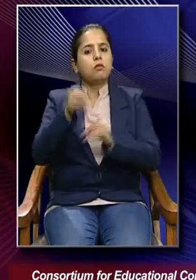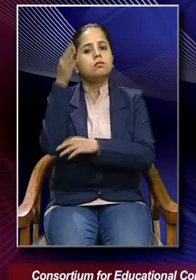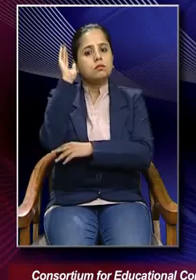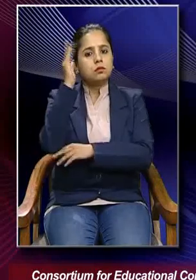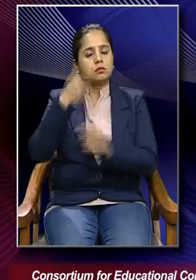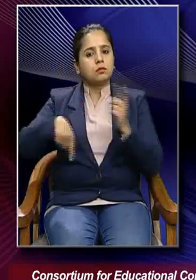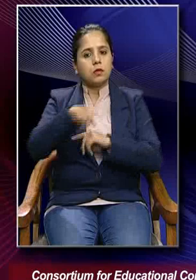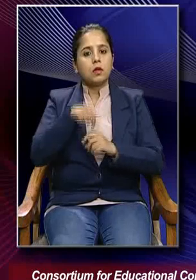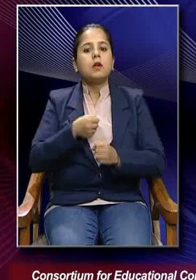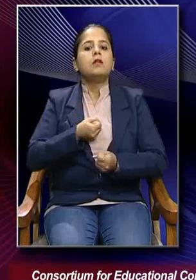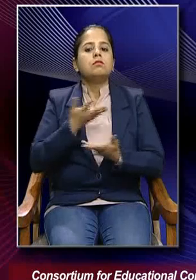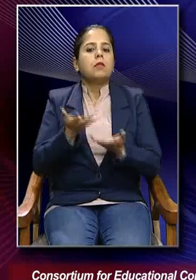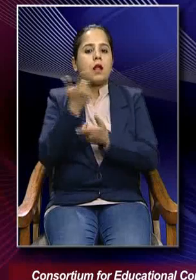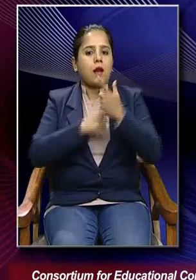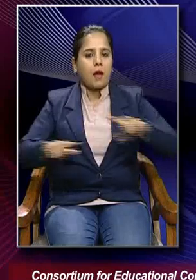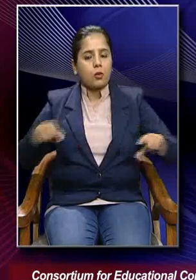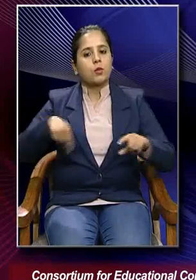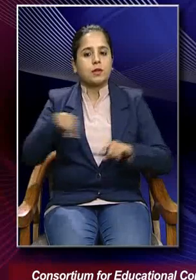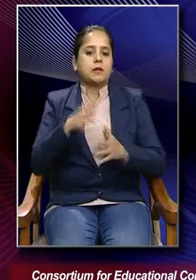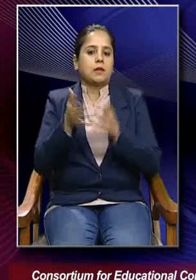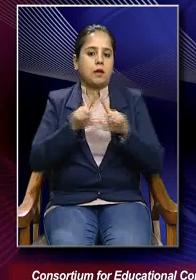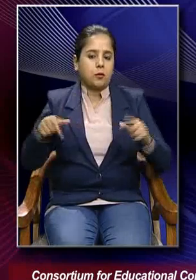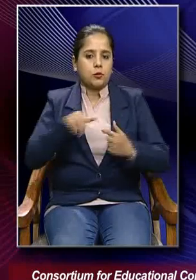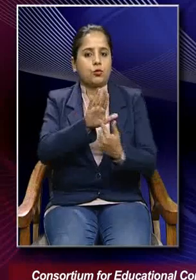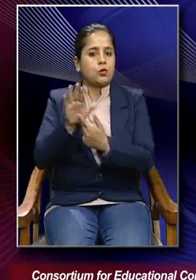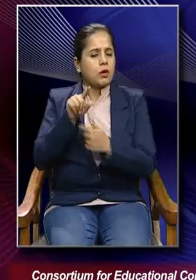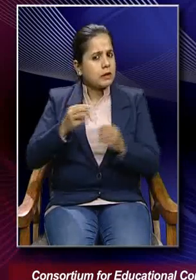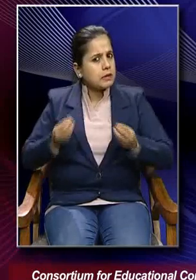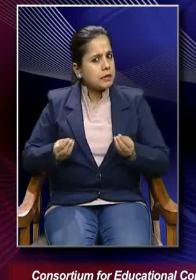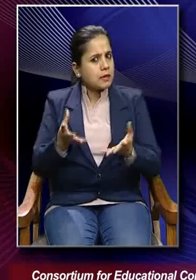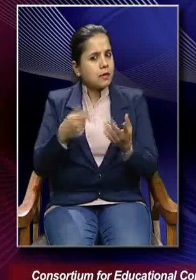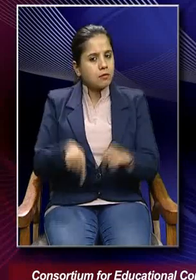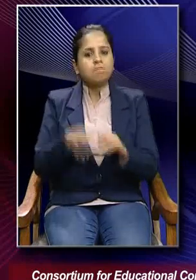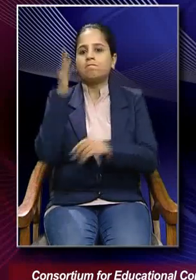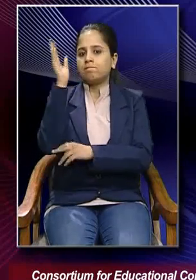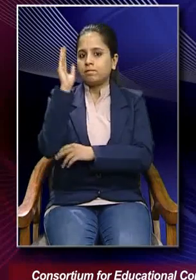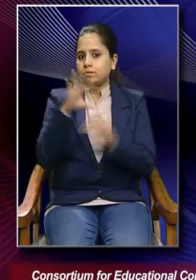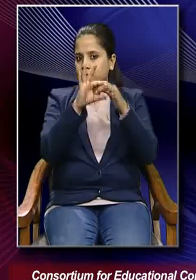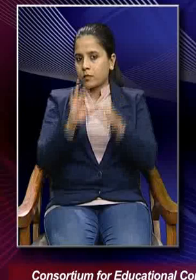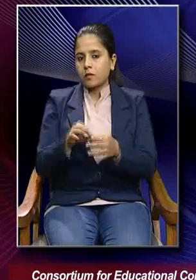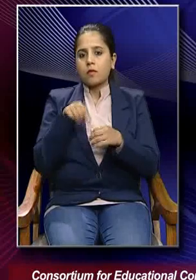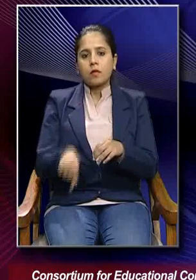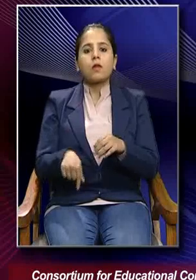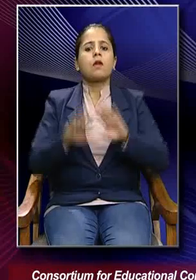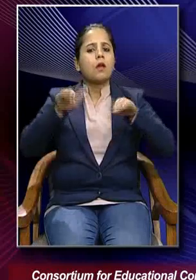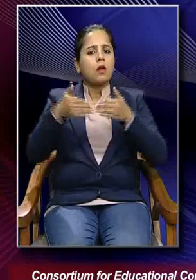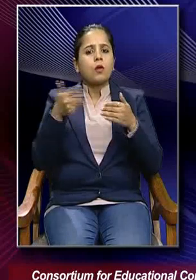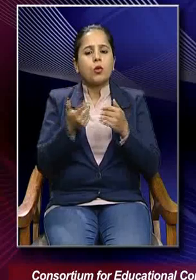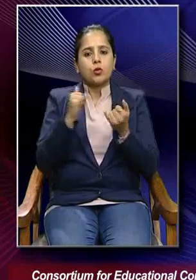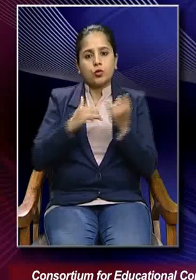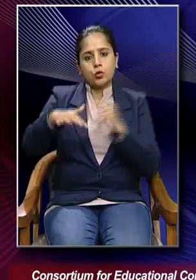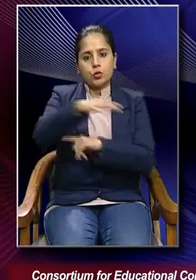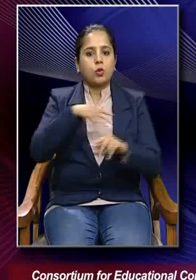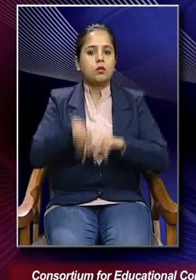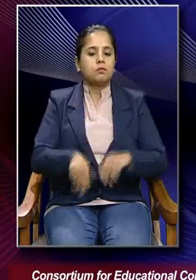in symbolic language, in sign language. So let's start with this series on introduction to sociology. We are